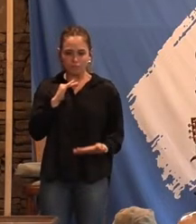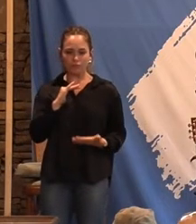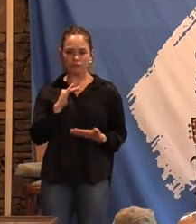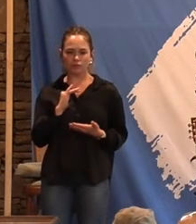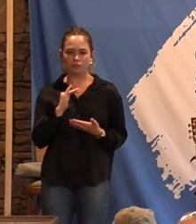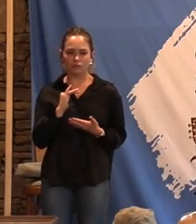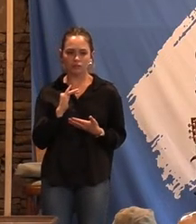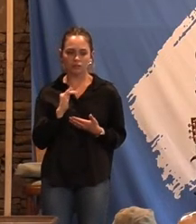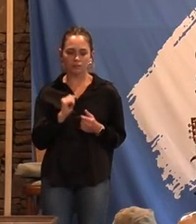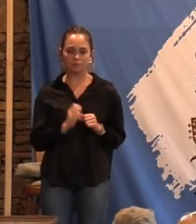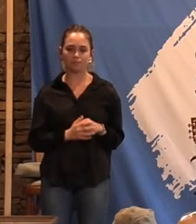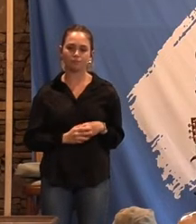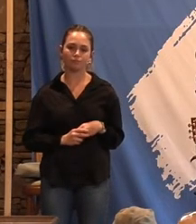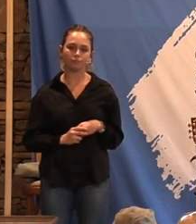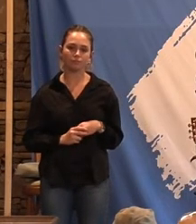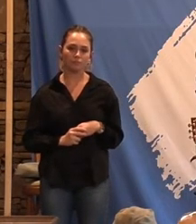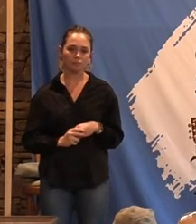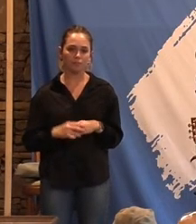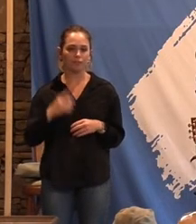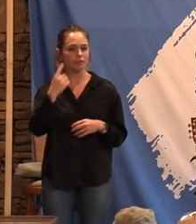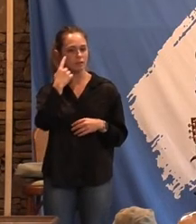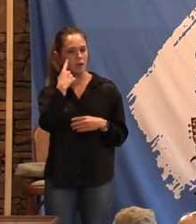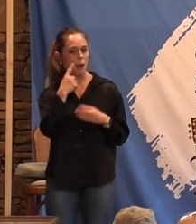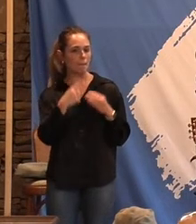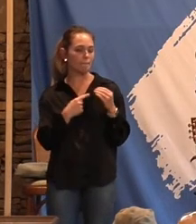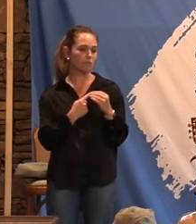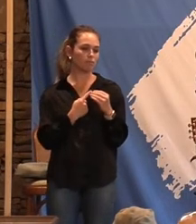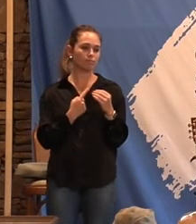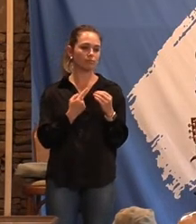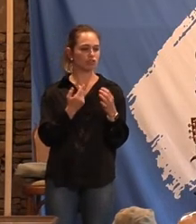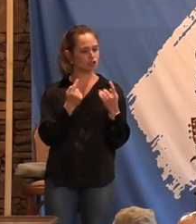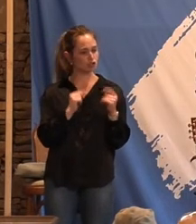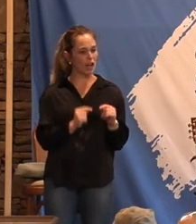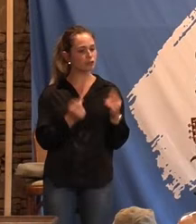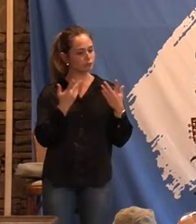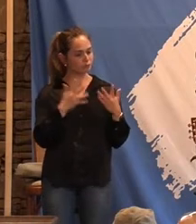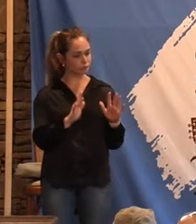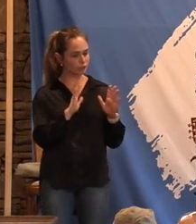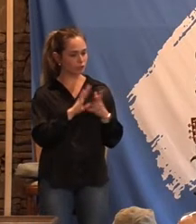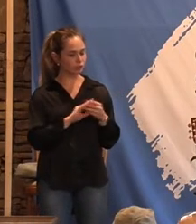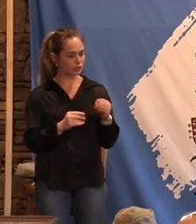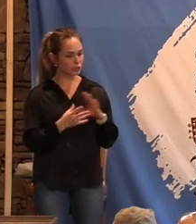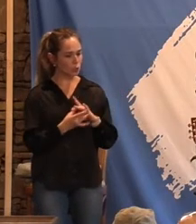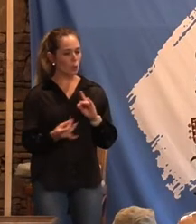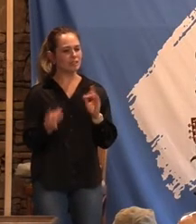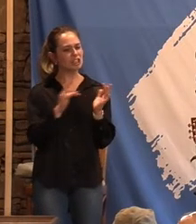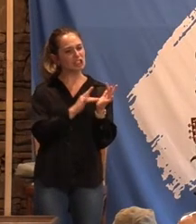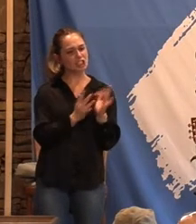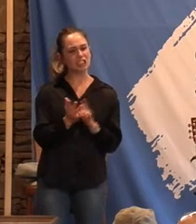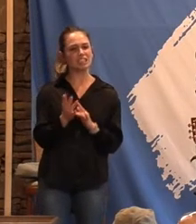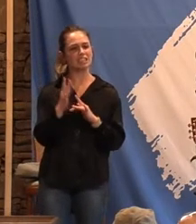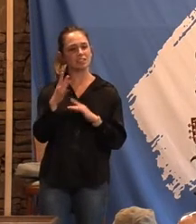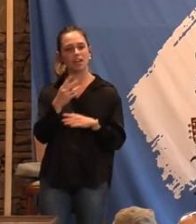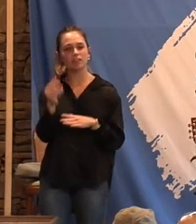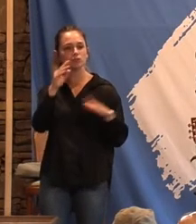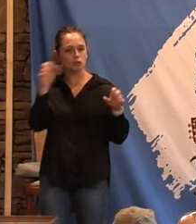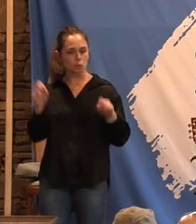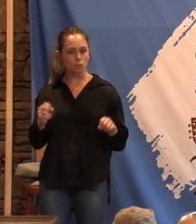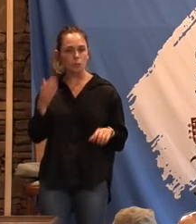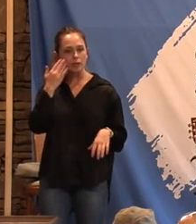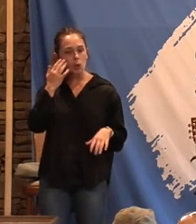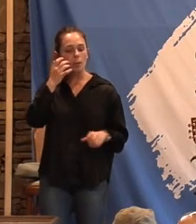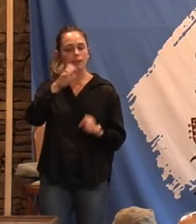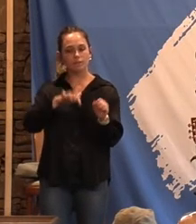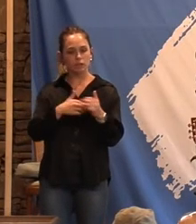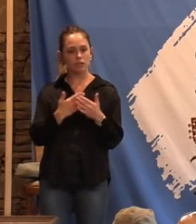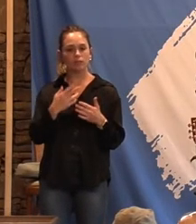somehow. And I thought about trying to finish the story of Jesus in the storm just so he'd know everything